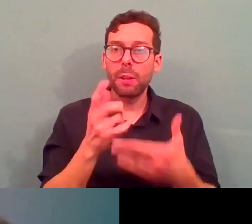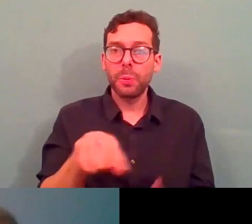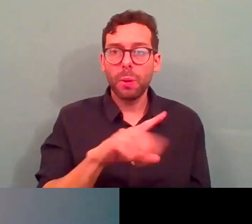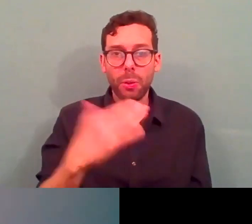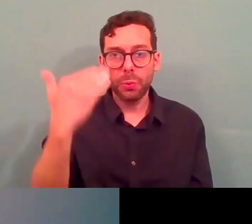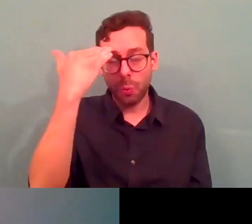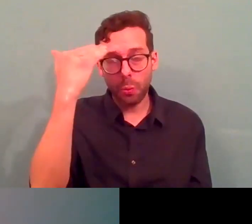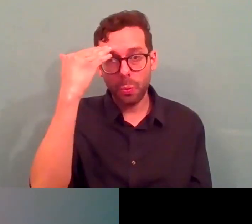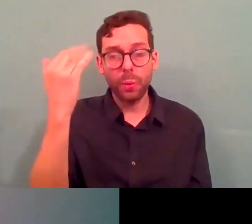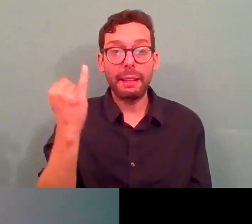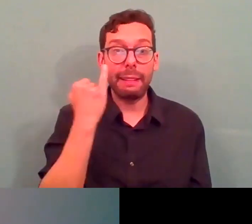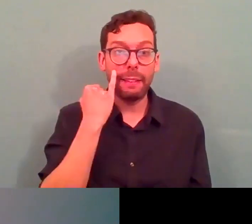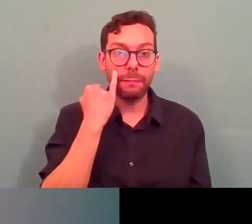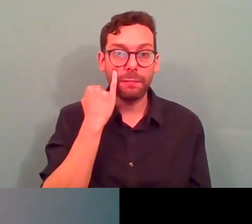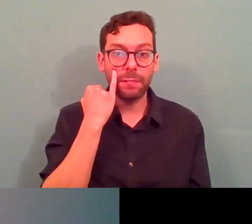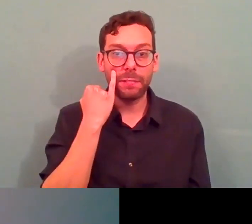their